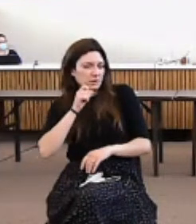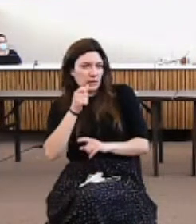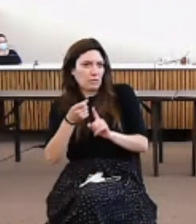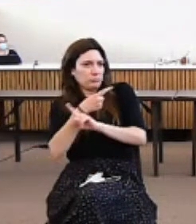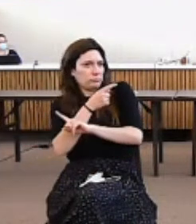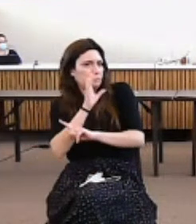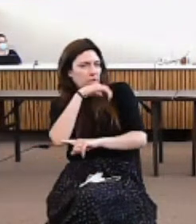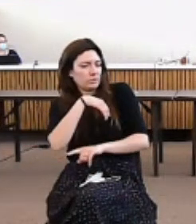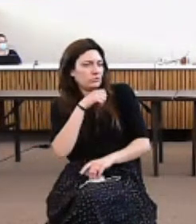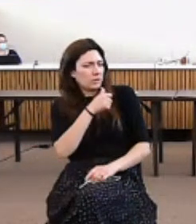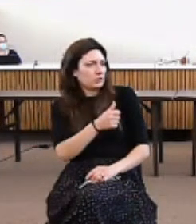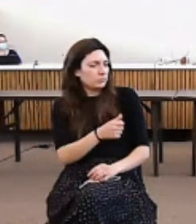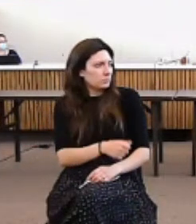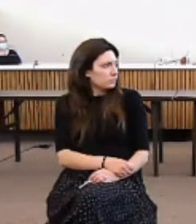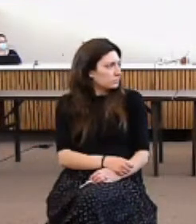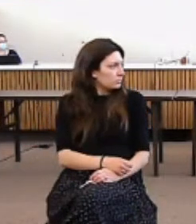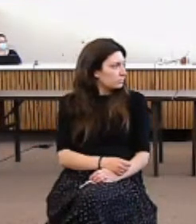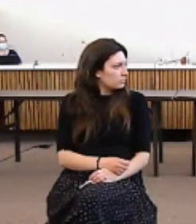Yeah, I mean, I guess it's,